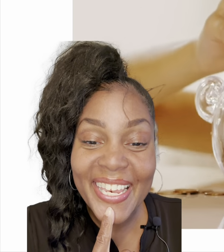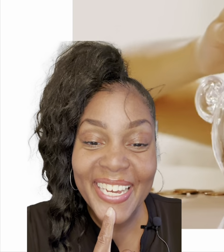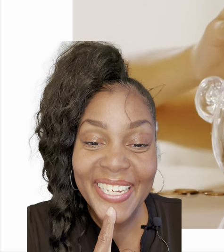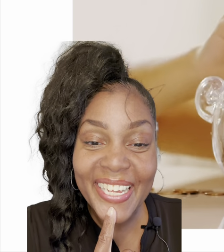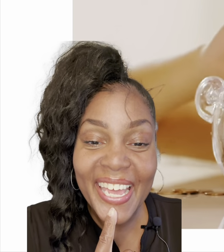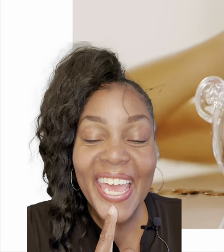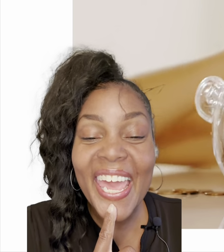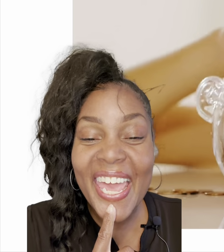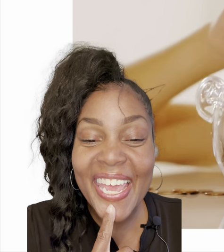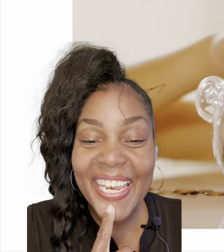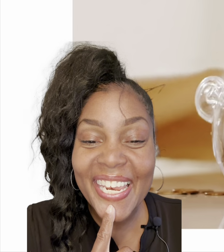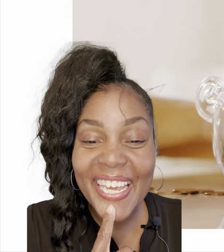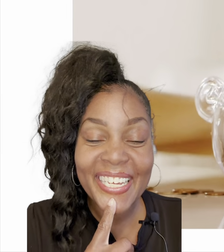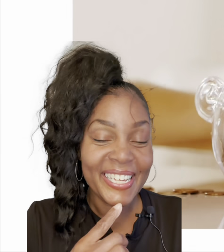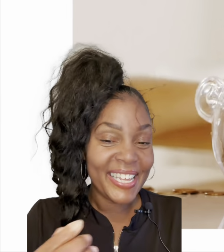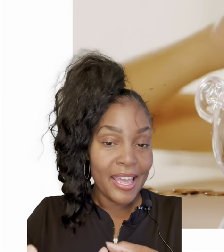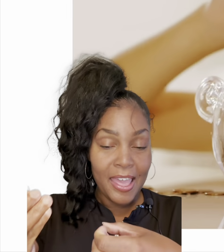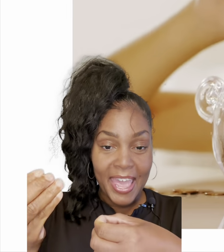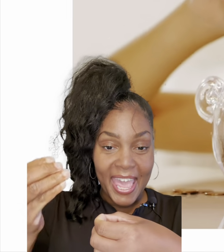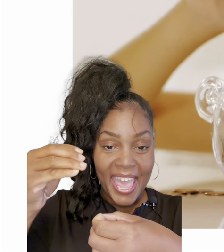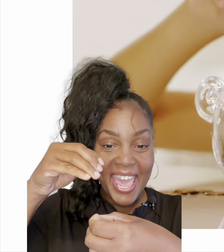In. In.